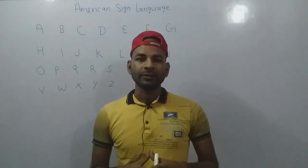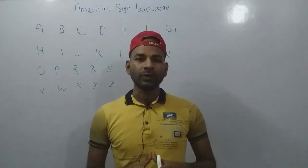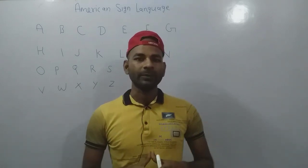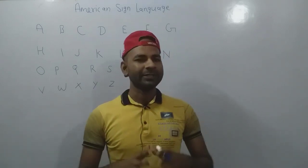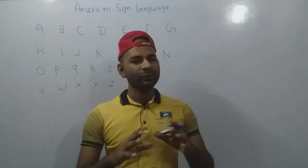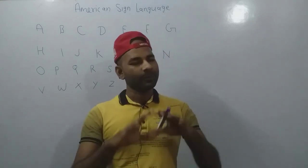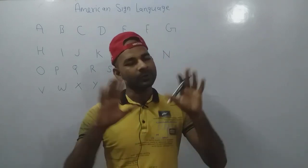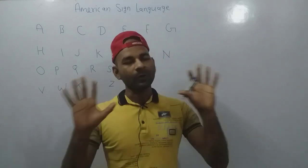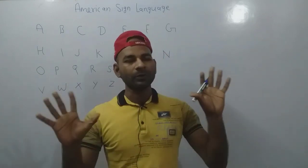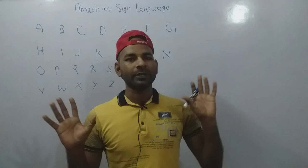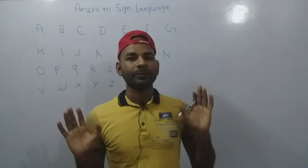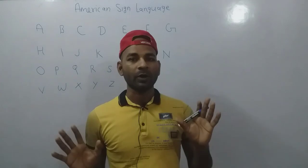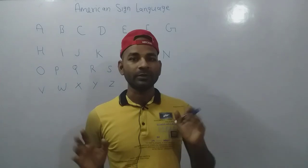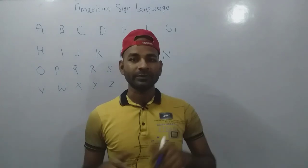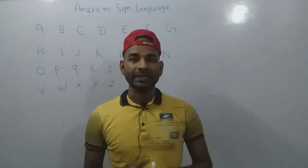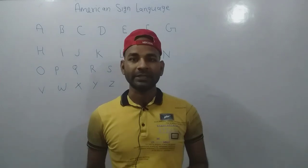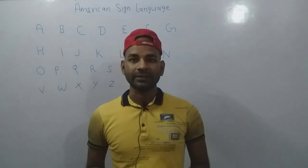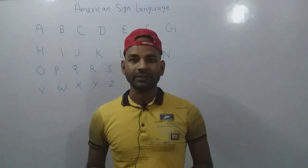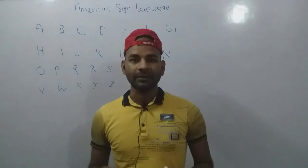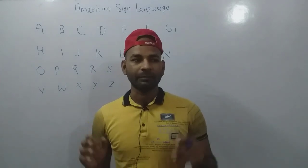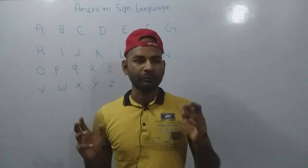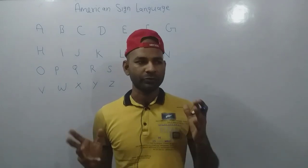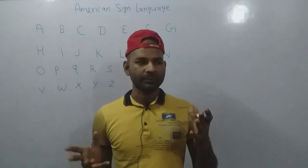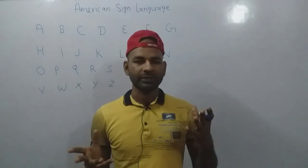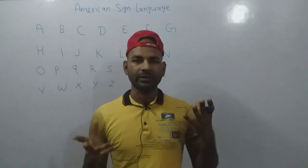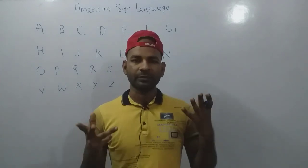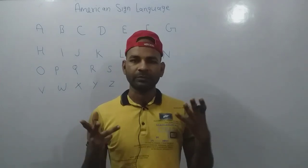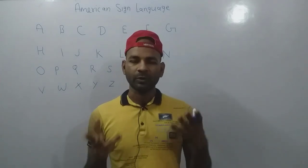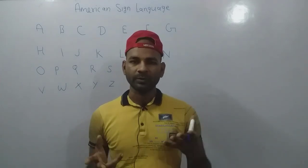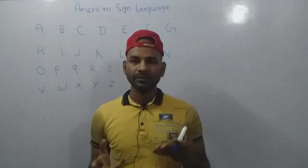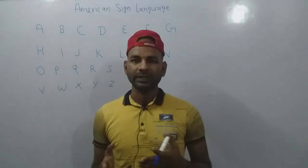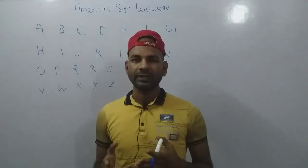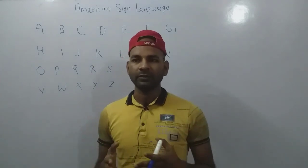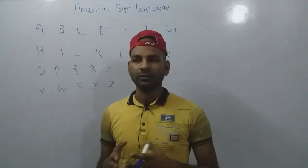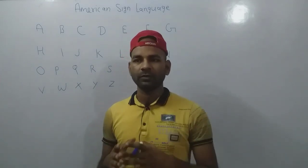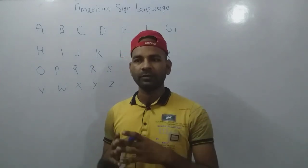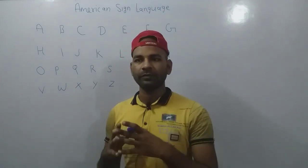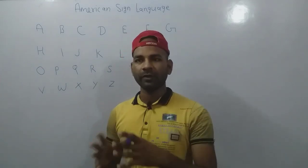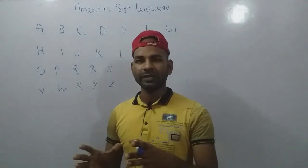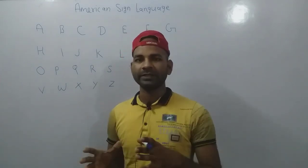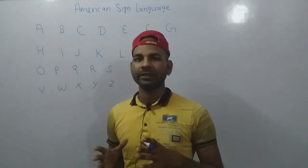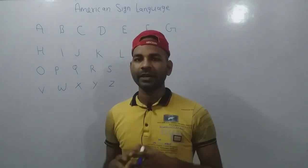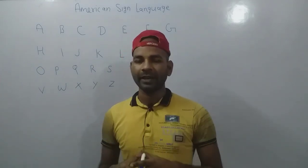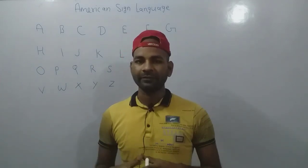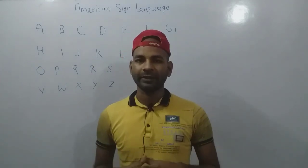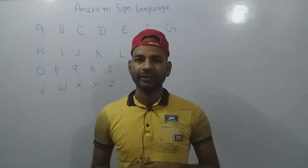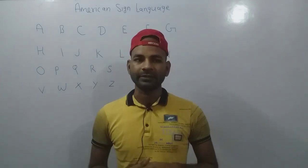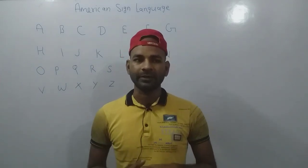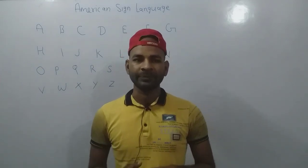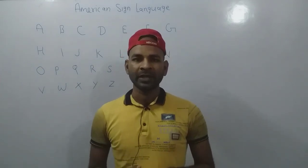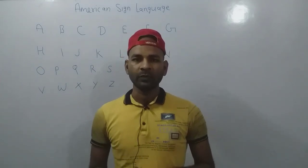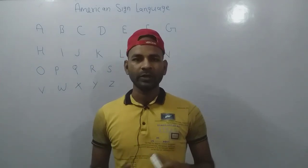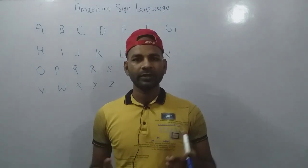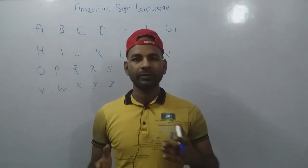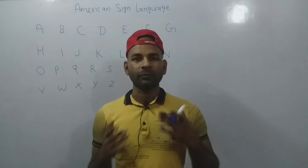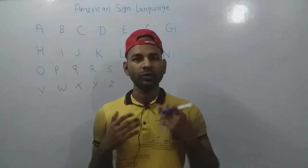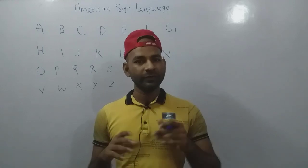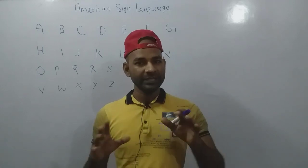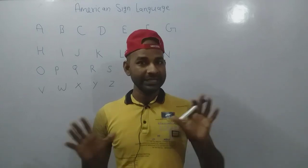I will tell you about all the problems that most of the problems foreigners have, and we are not only we Indians